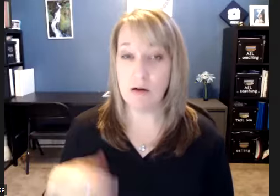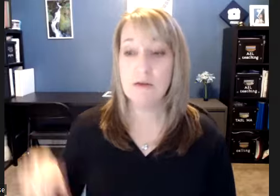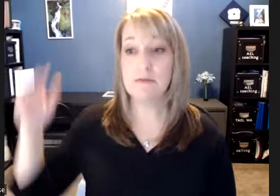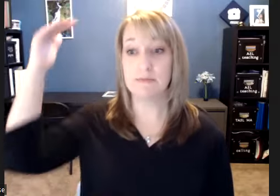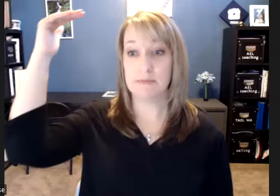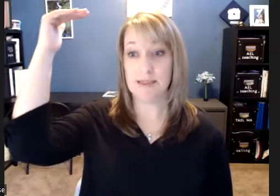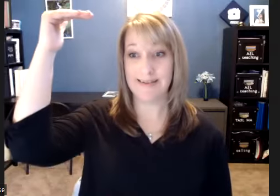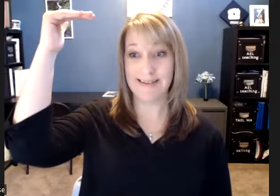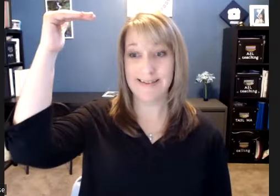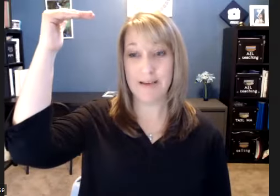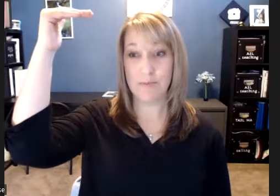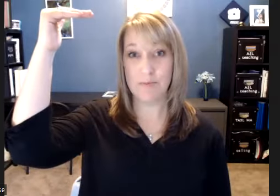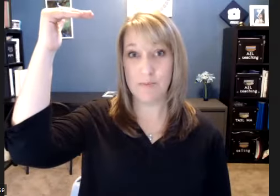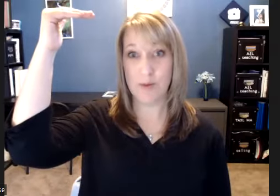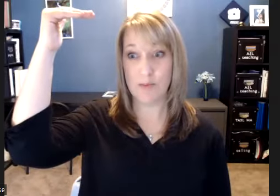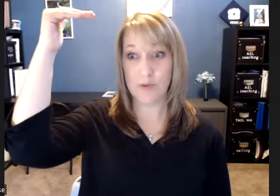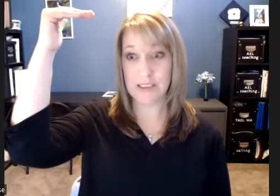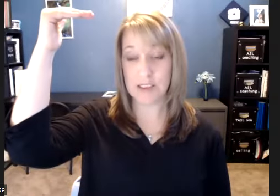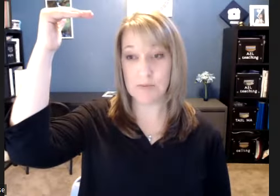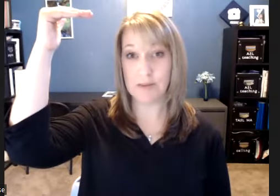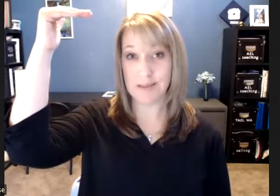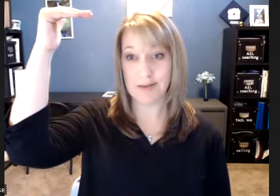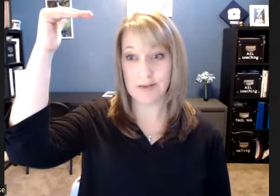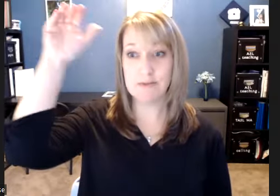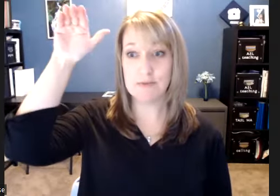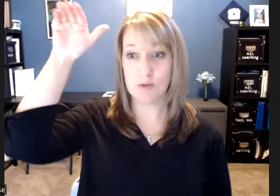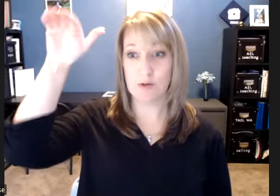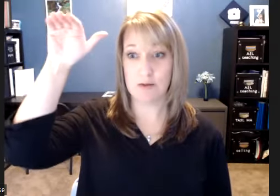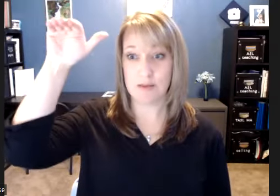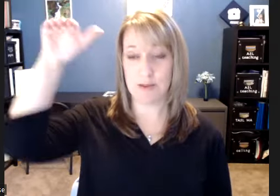Tall is the same palm orientation, but taller, or this way.